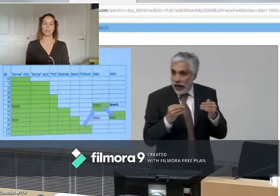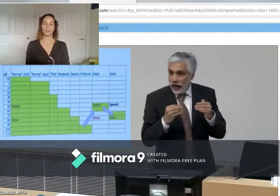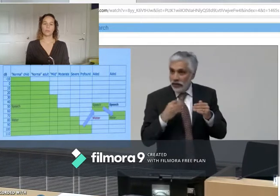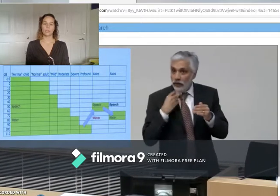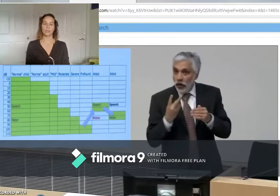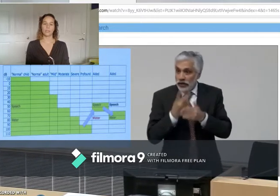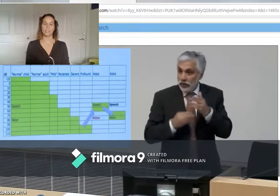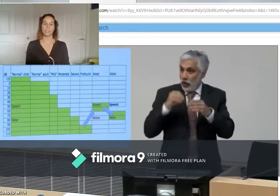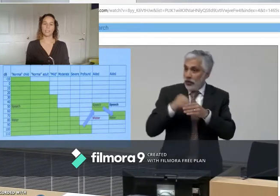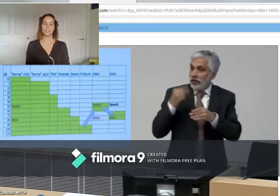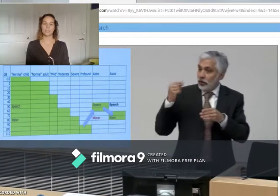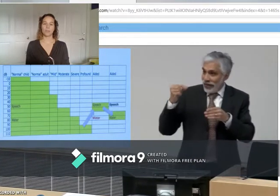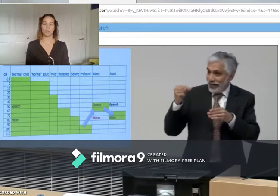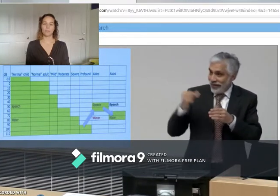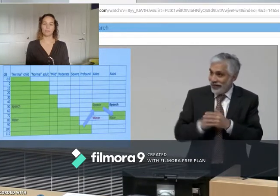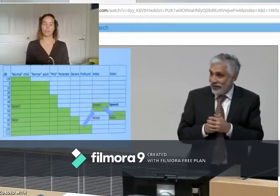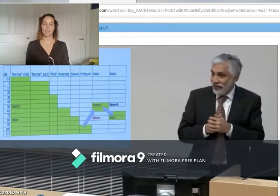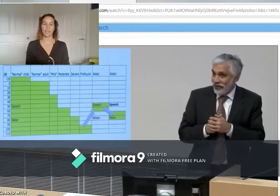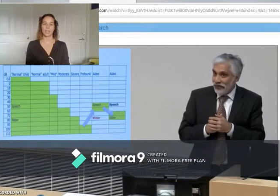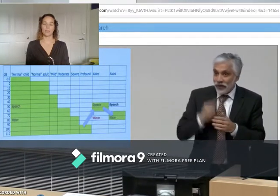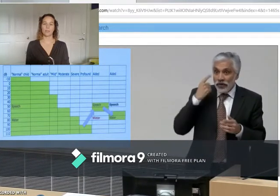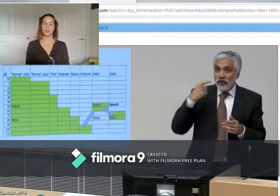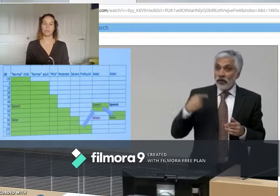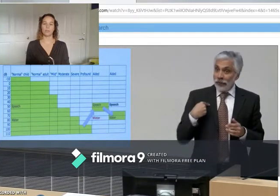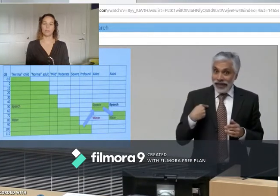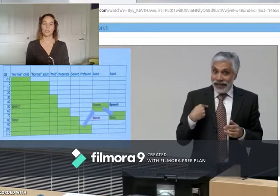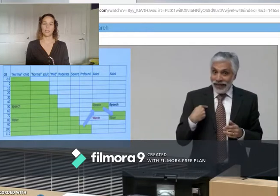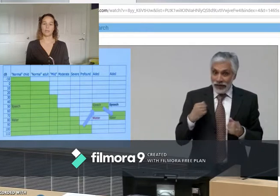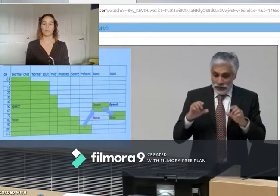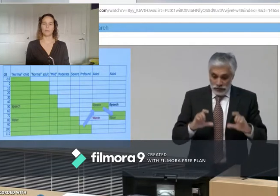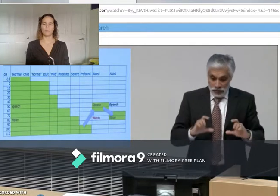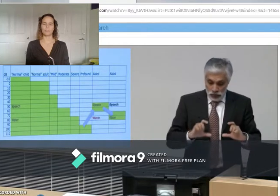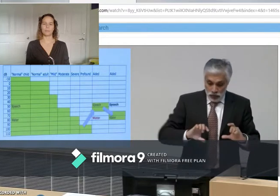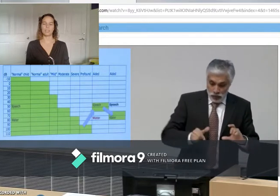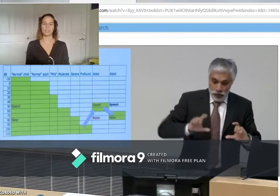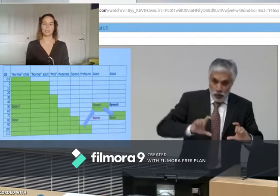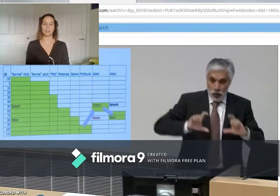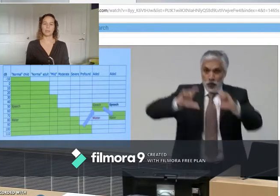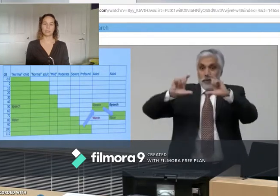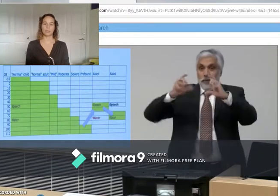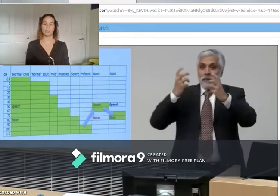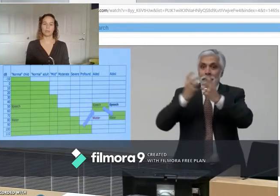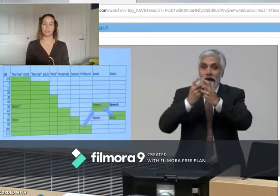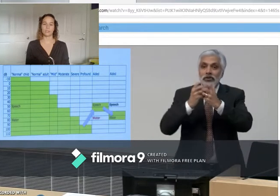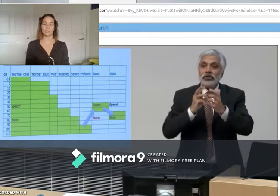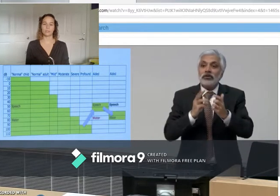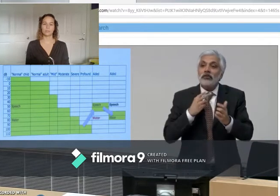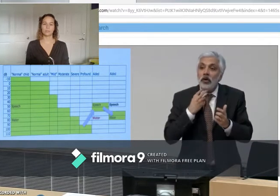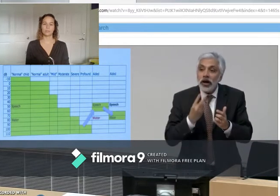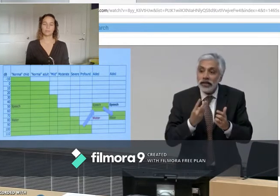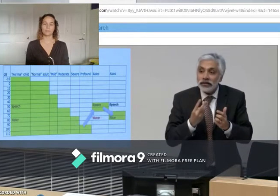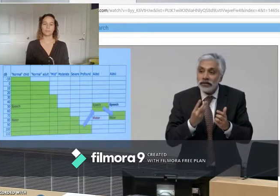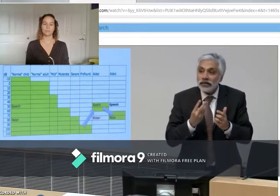People who had normal hearing could listen to the water flowing and a vocal stimulus. They were in the green range.